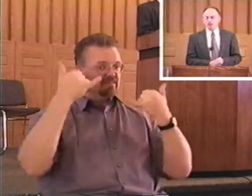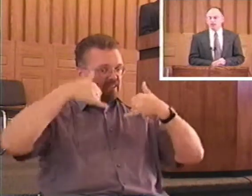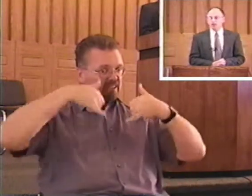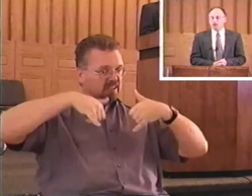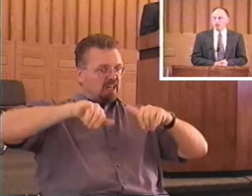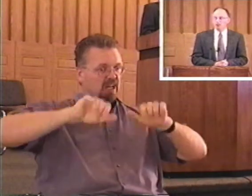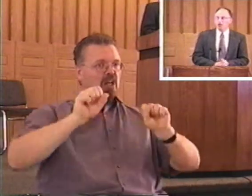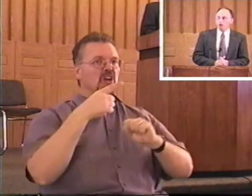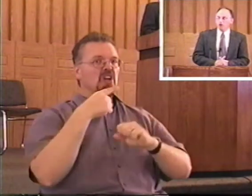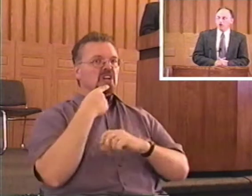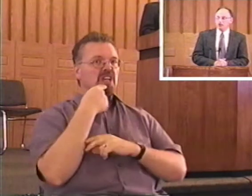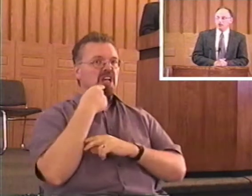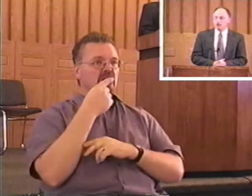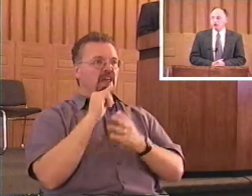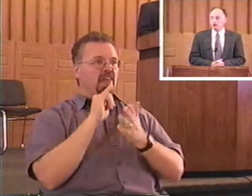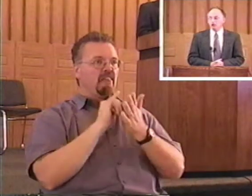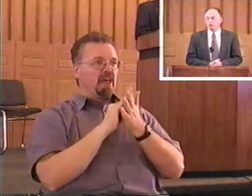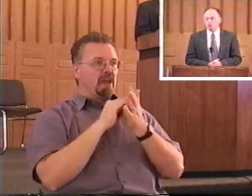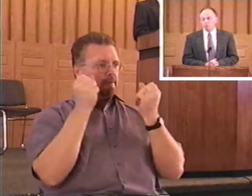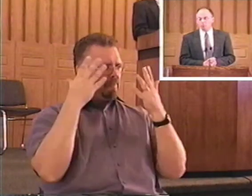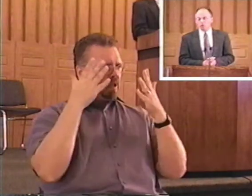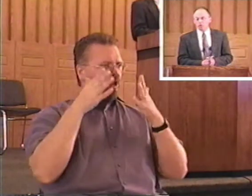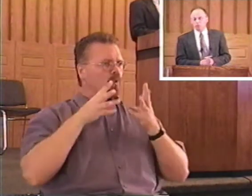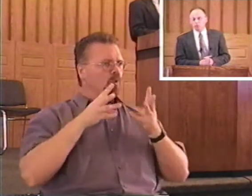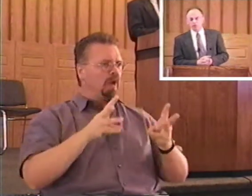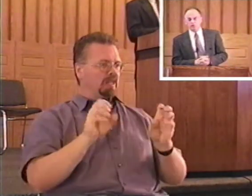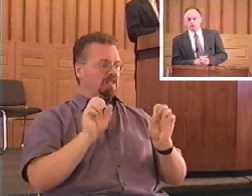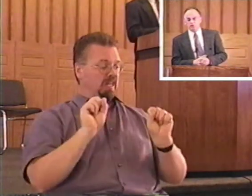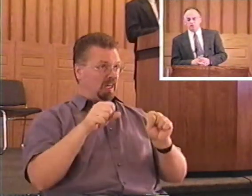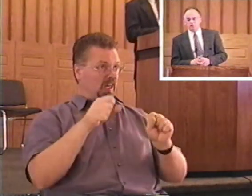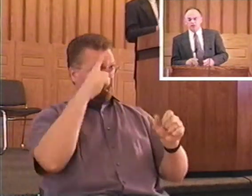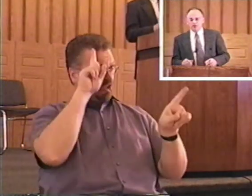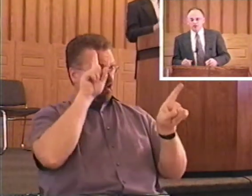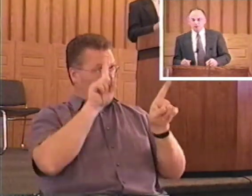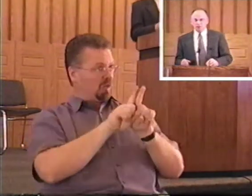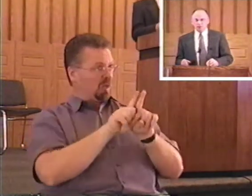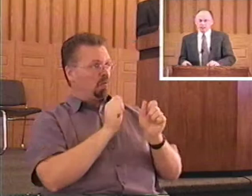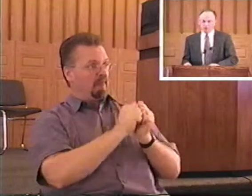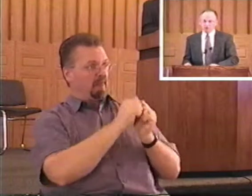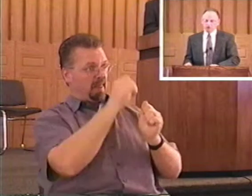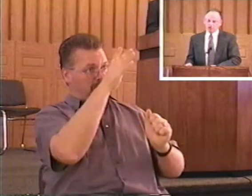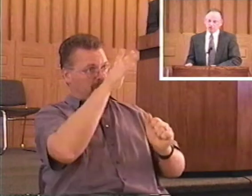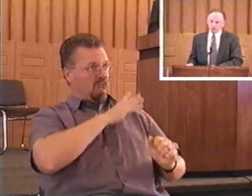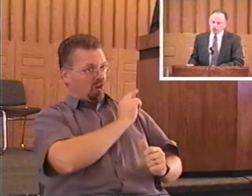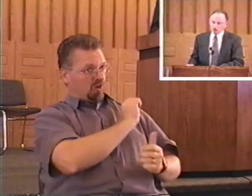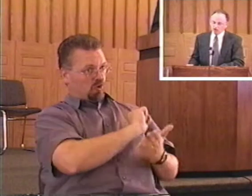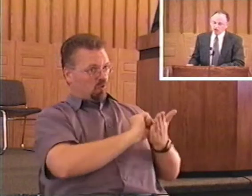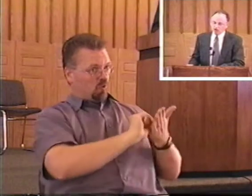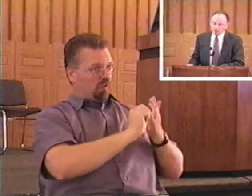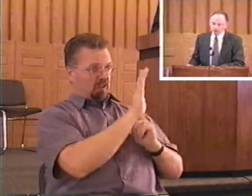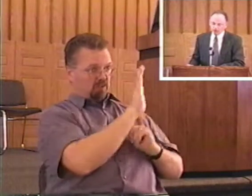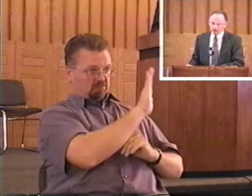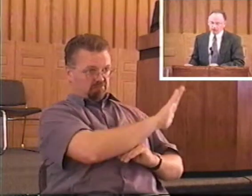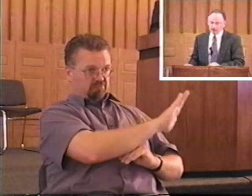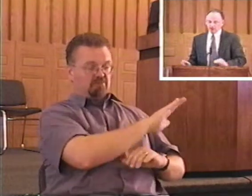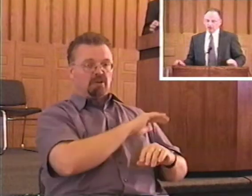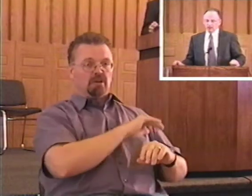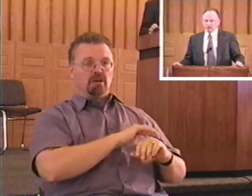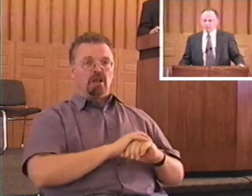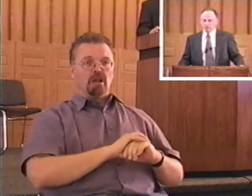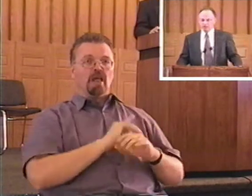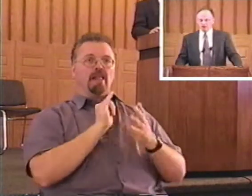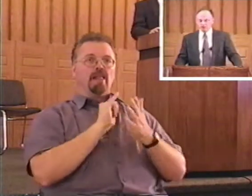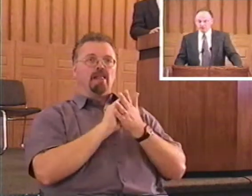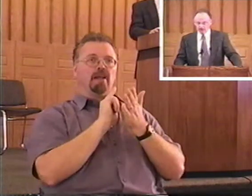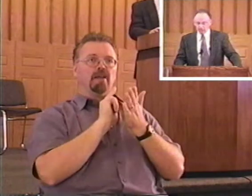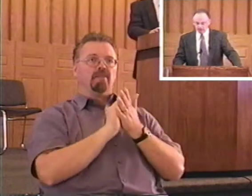also say that in many ways, I could agree with Martin Lloyd-Jones, there is an ignorance of the gospel in any